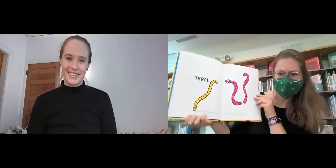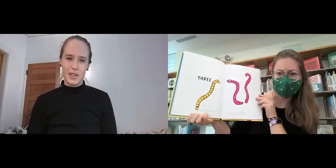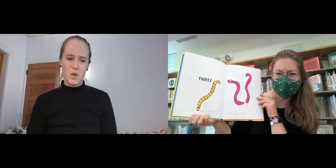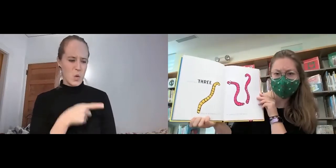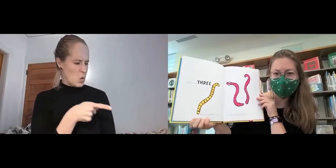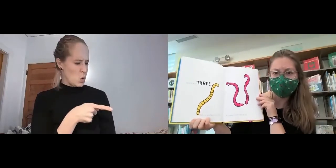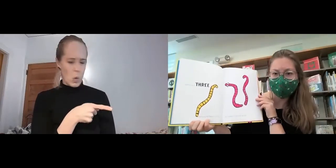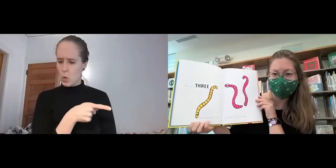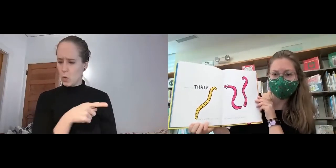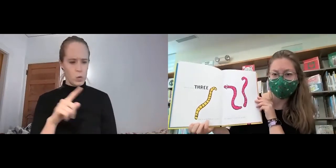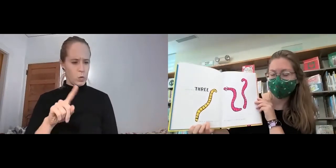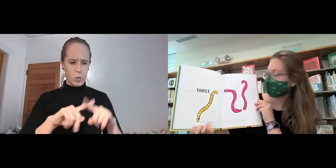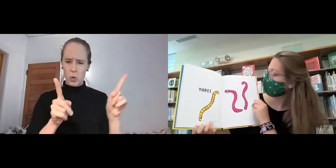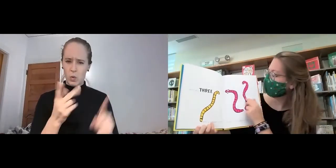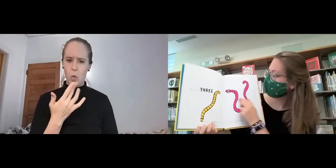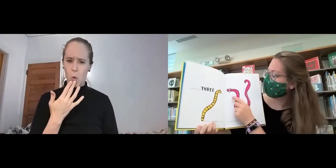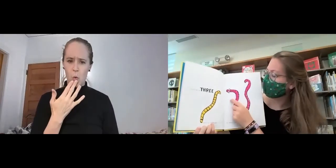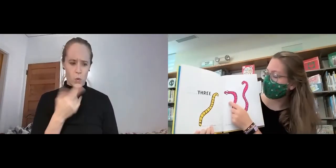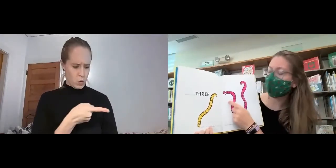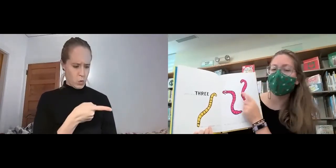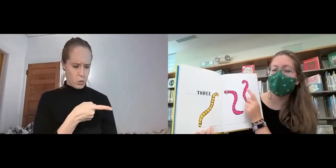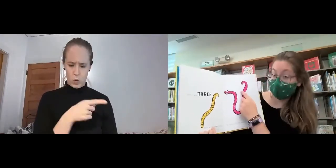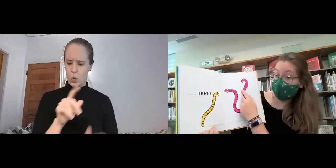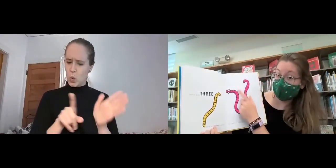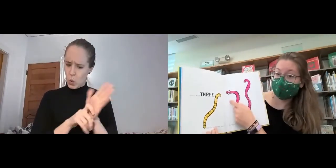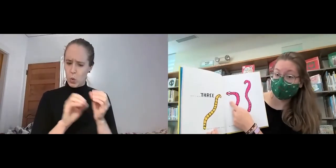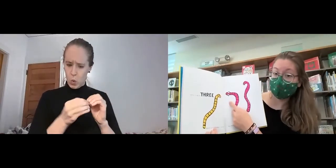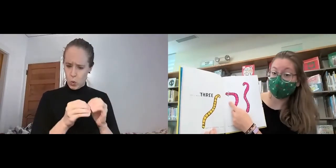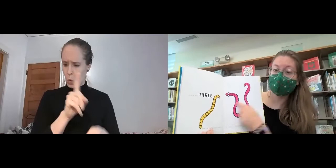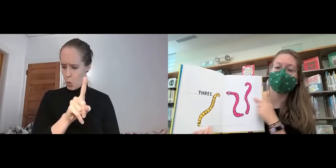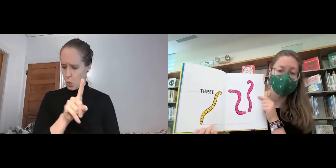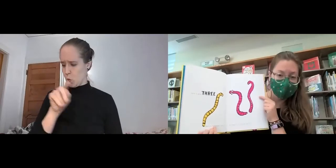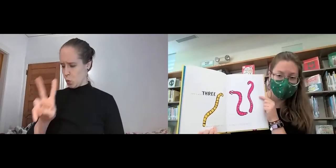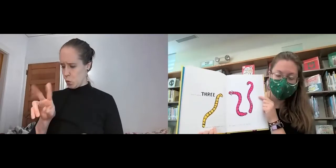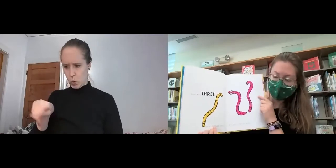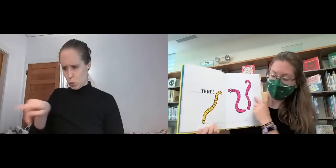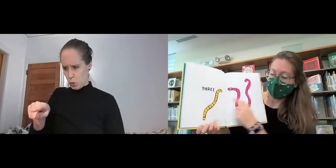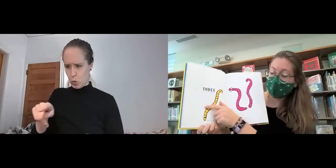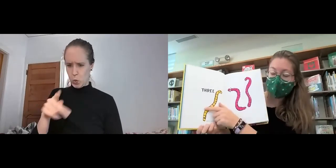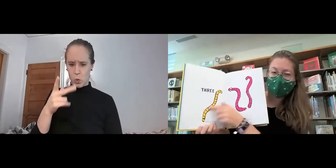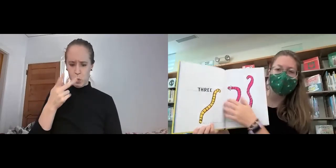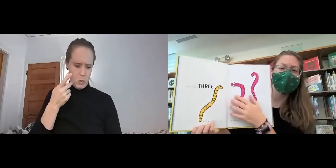She's a different color. Let's see, worm 1 and 2 are pink,